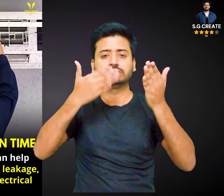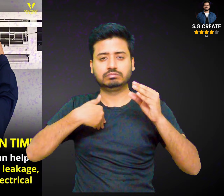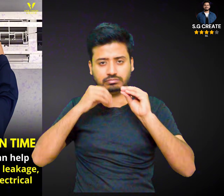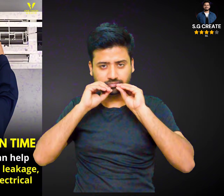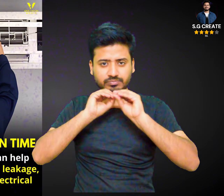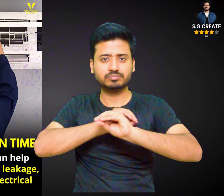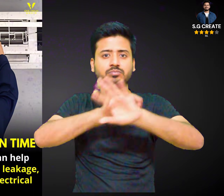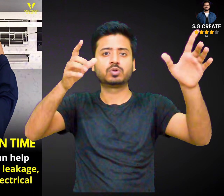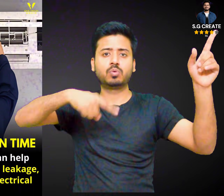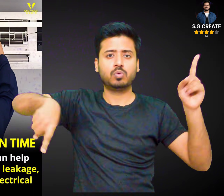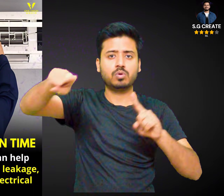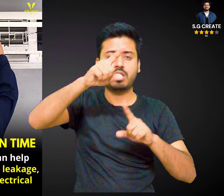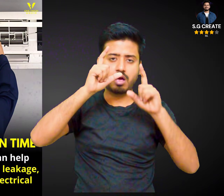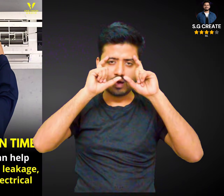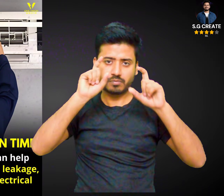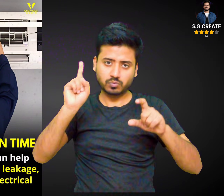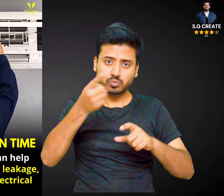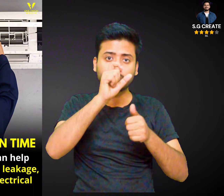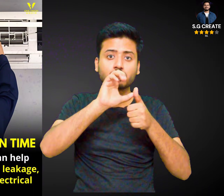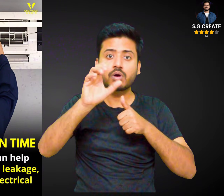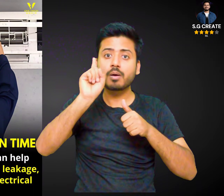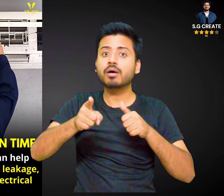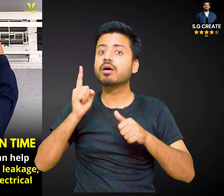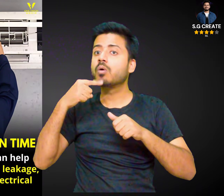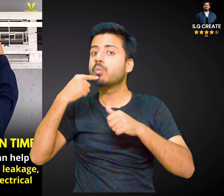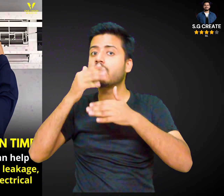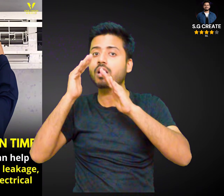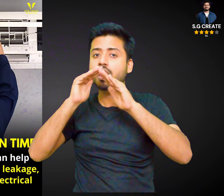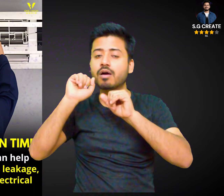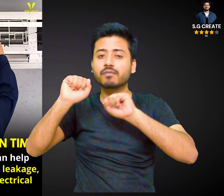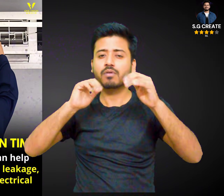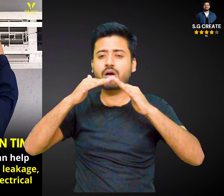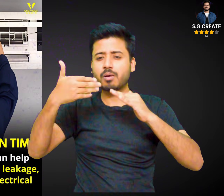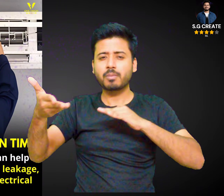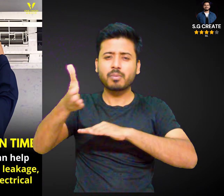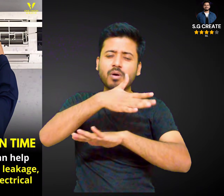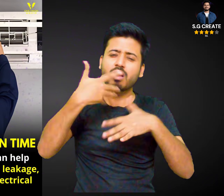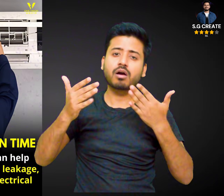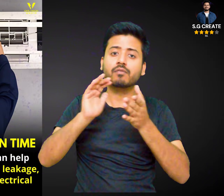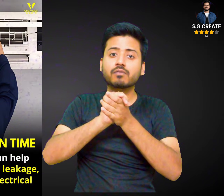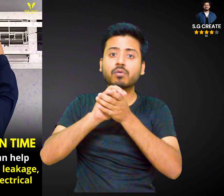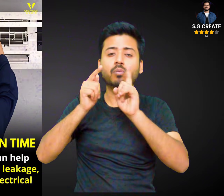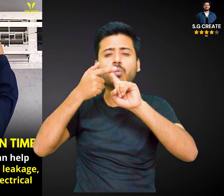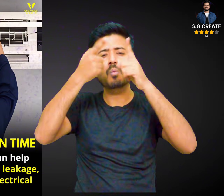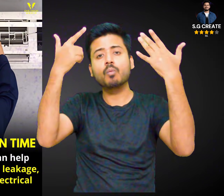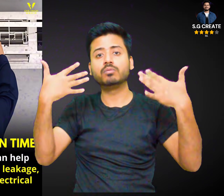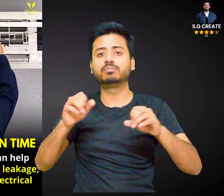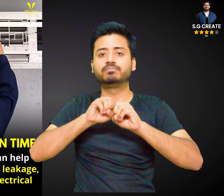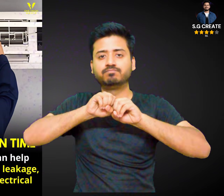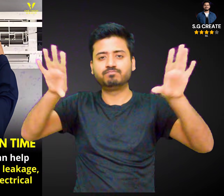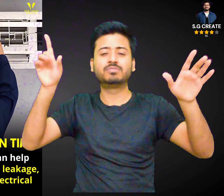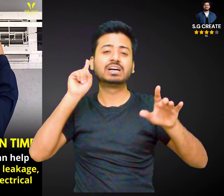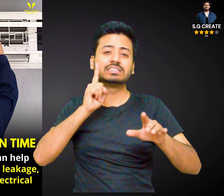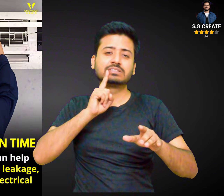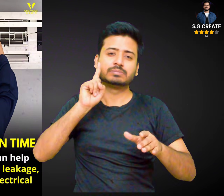units. Immediate warning signs to watch for: burning smell. Indicates melting insulation or overheating plastic